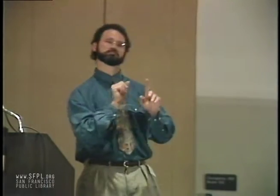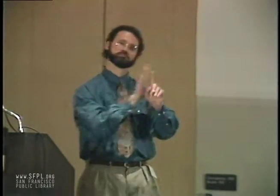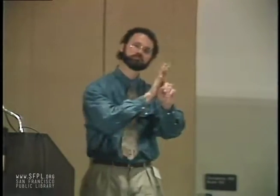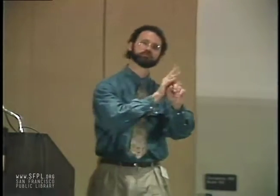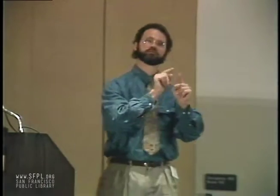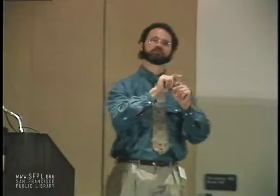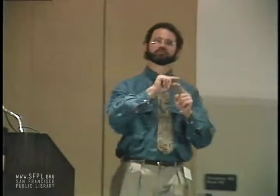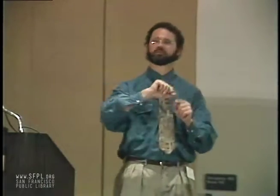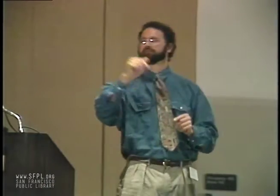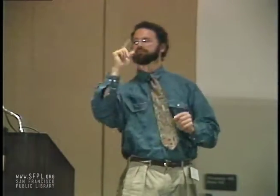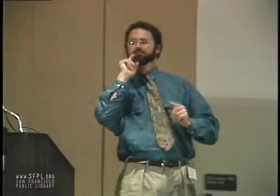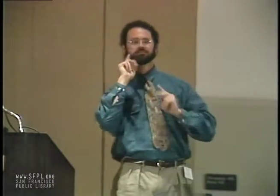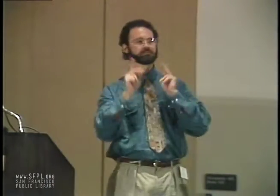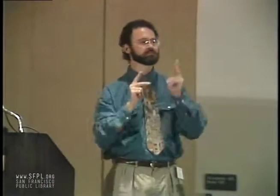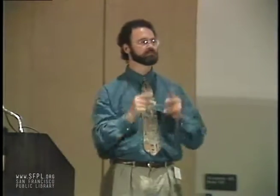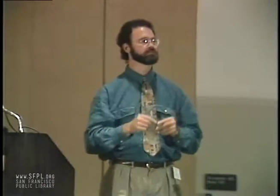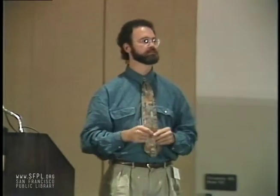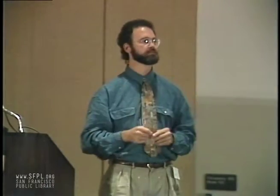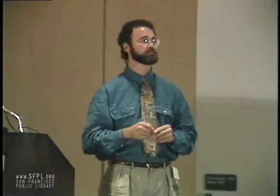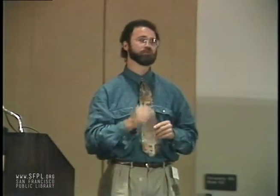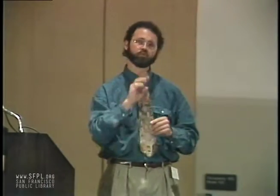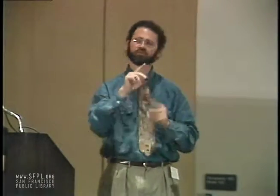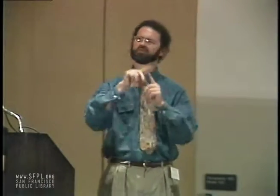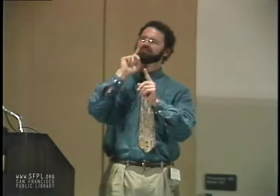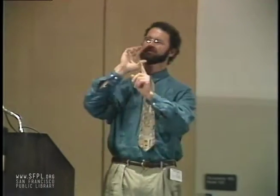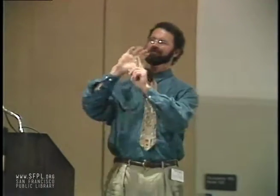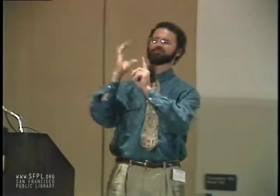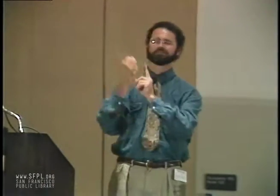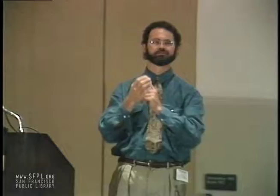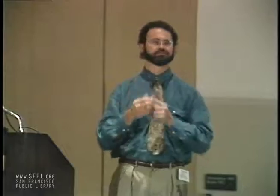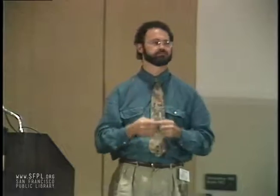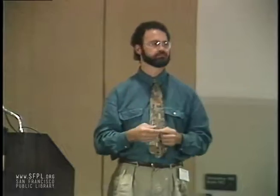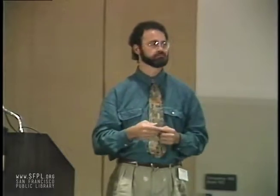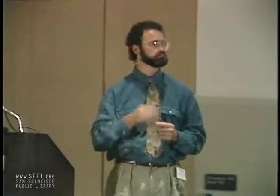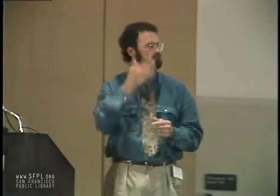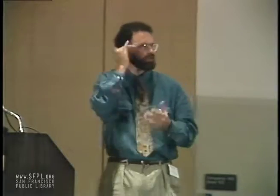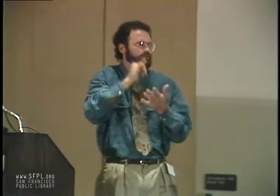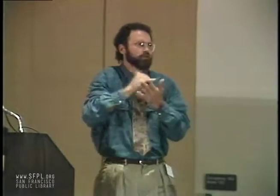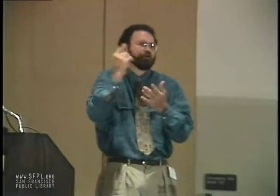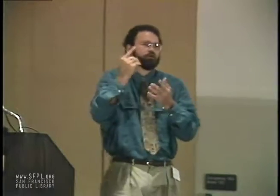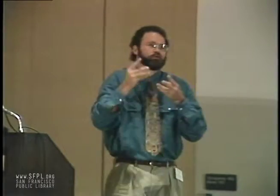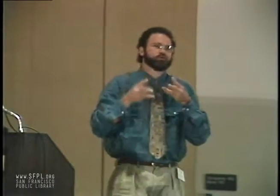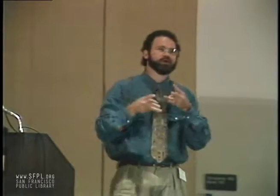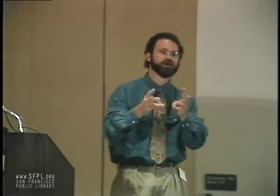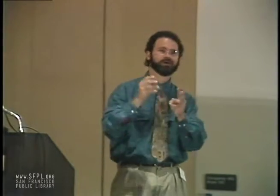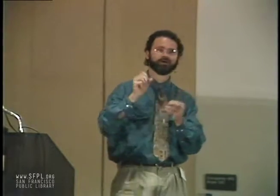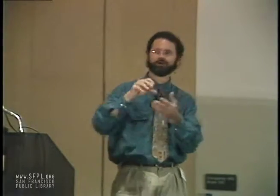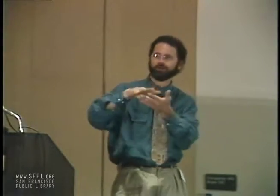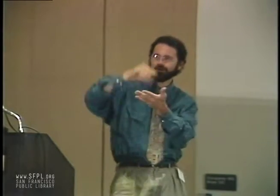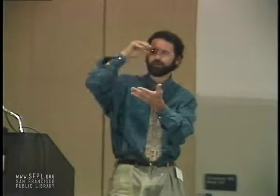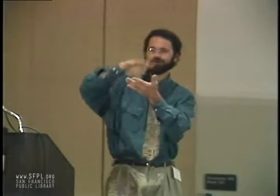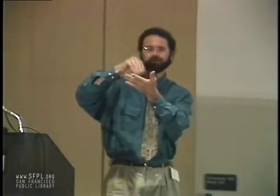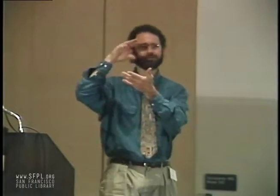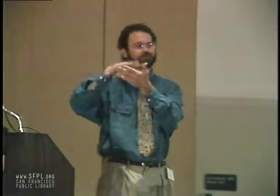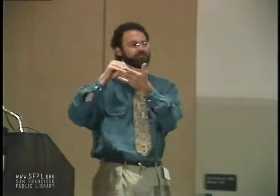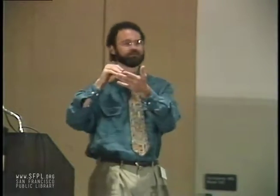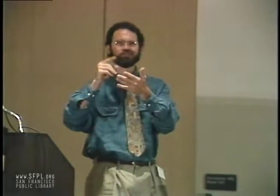So deaf children need to be exposed to other deaf people in order to learn deaf culture, because that's the